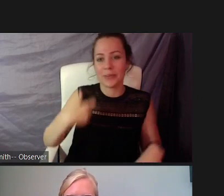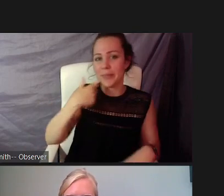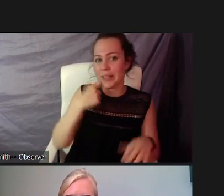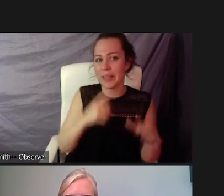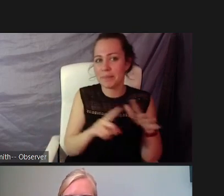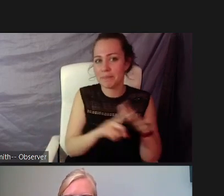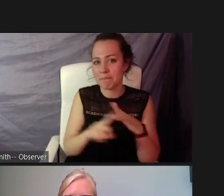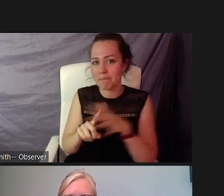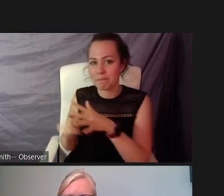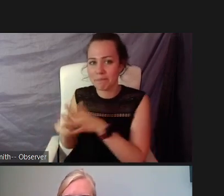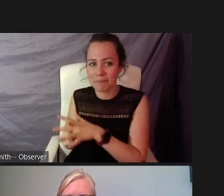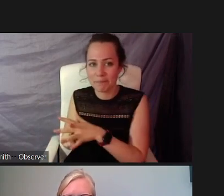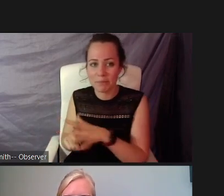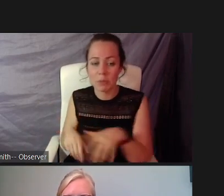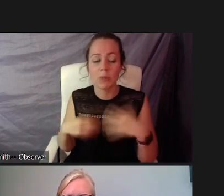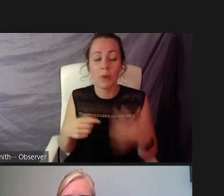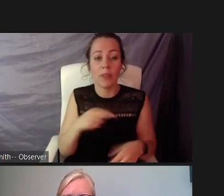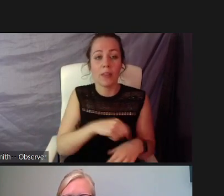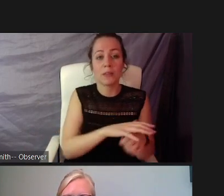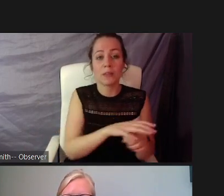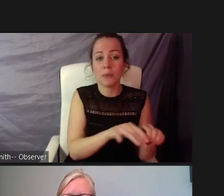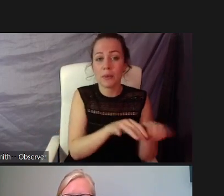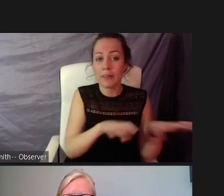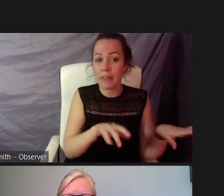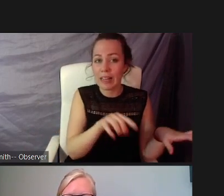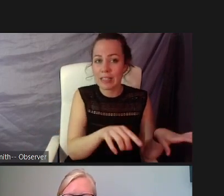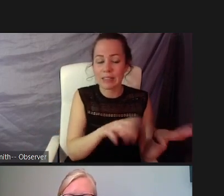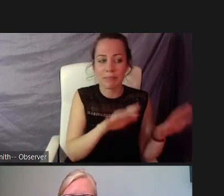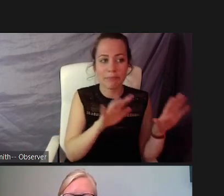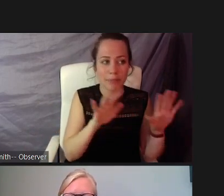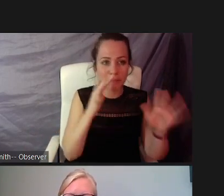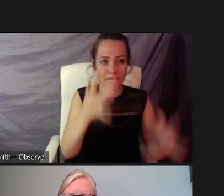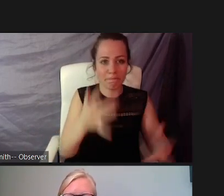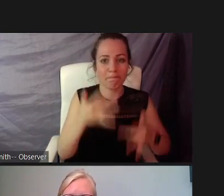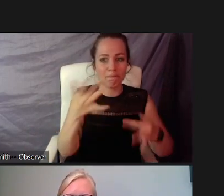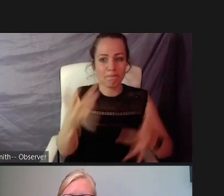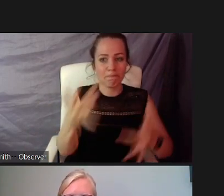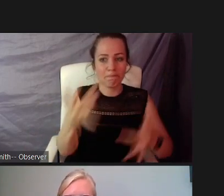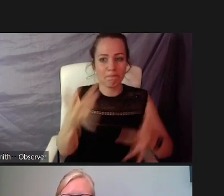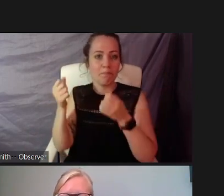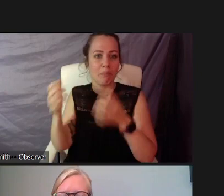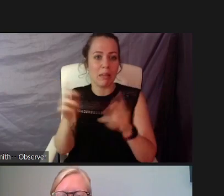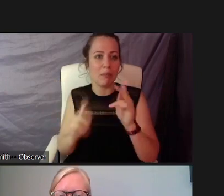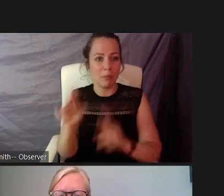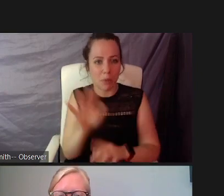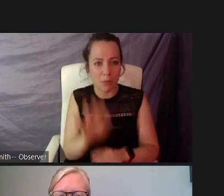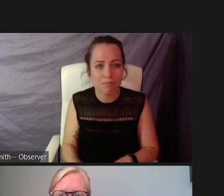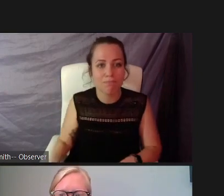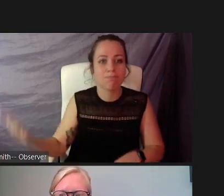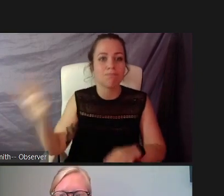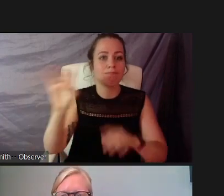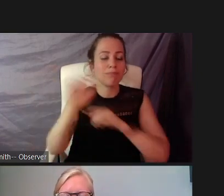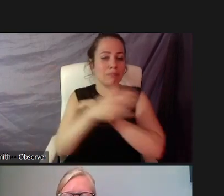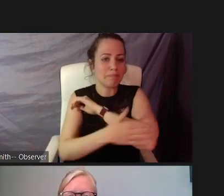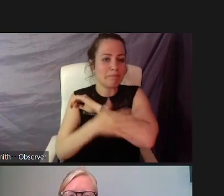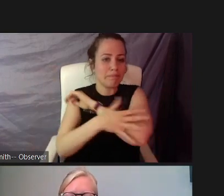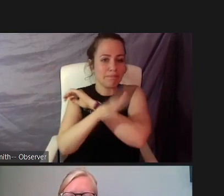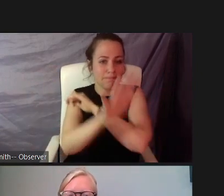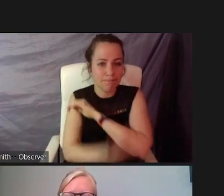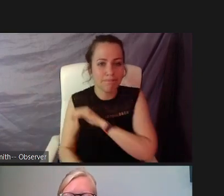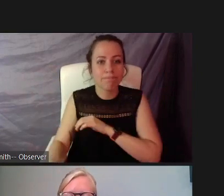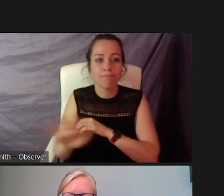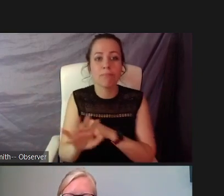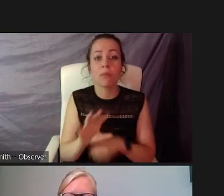So the disease have affected people from many countries, and in January 2020, WHO